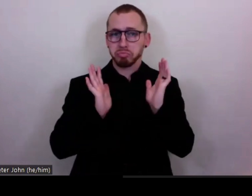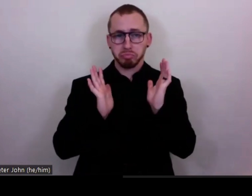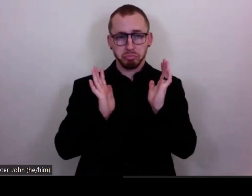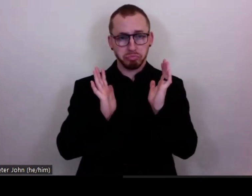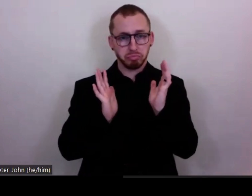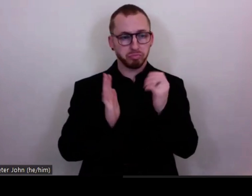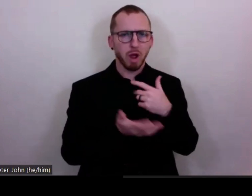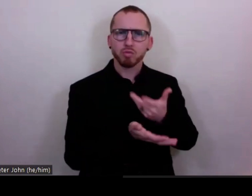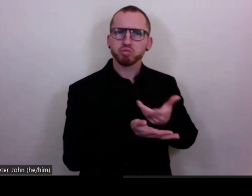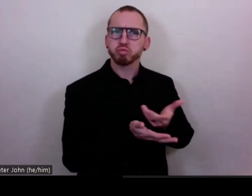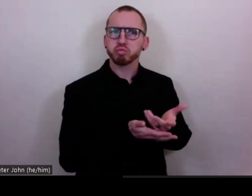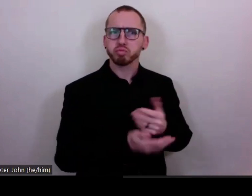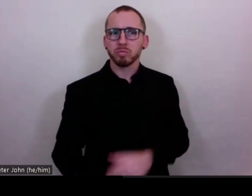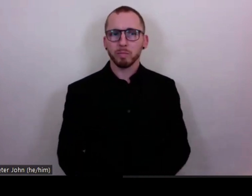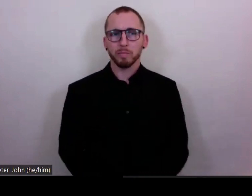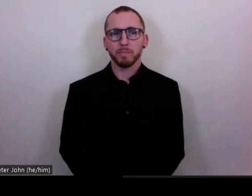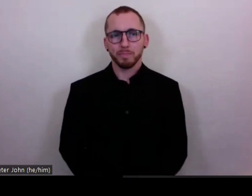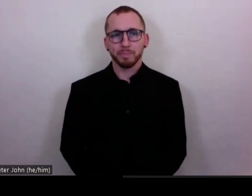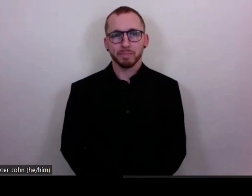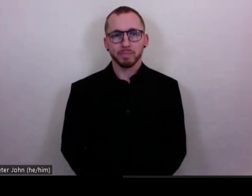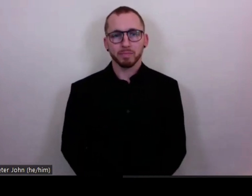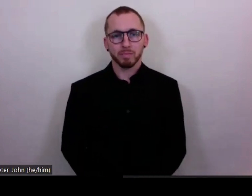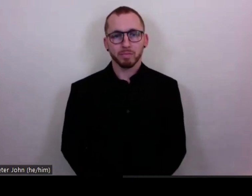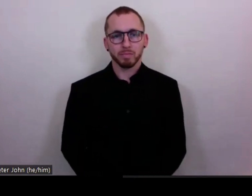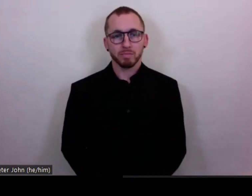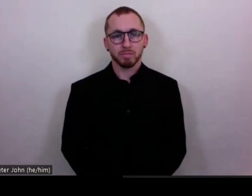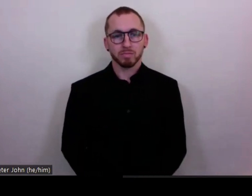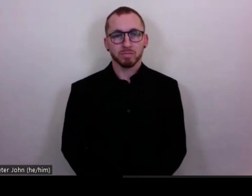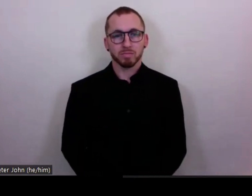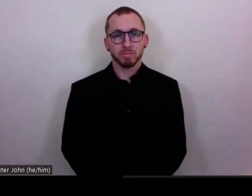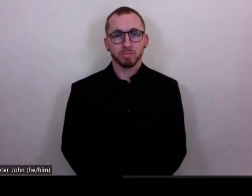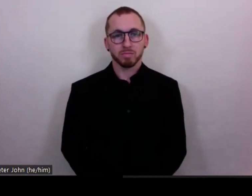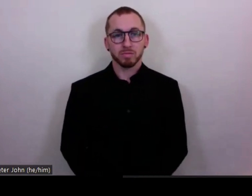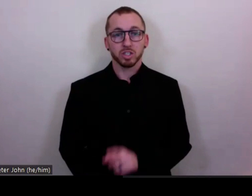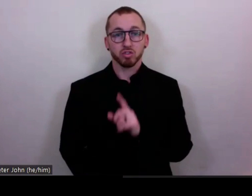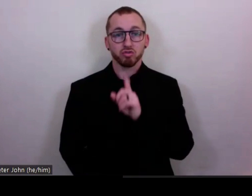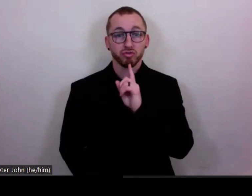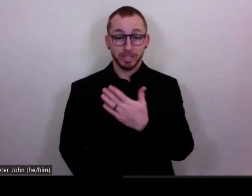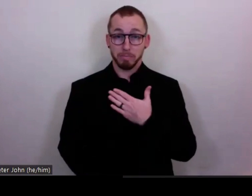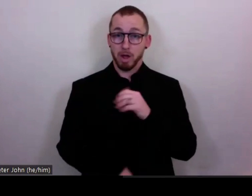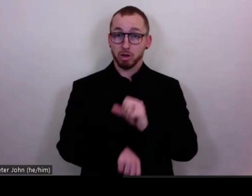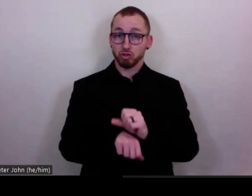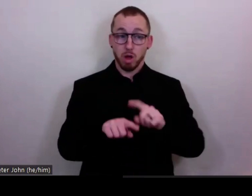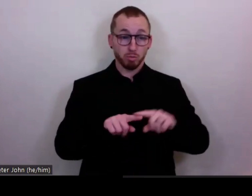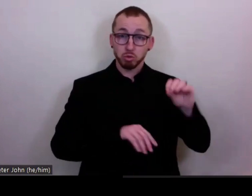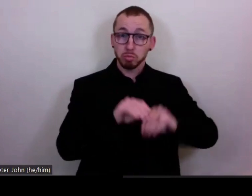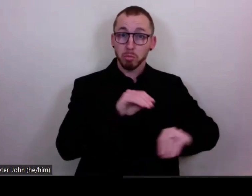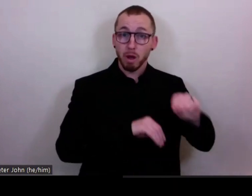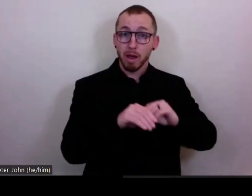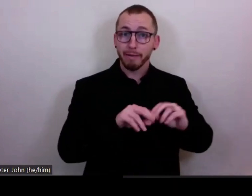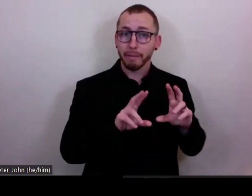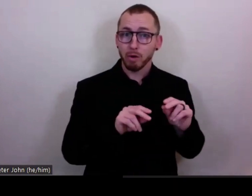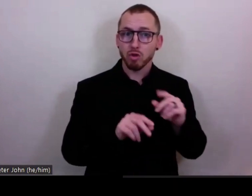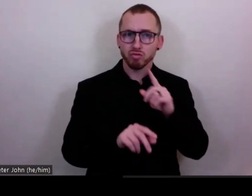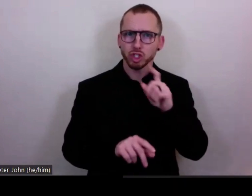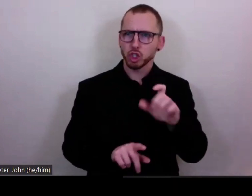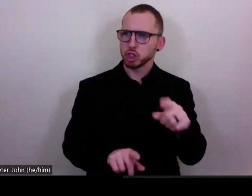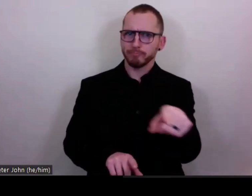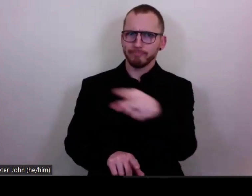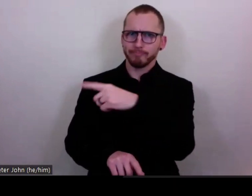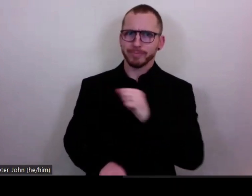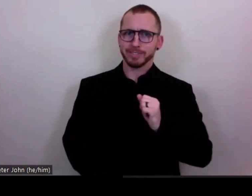has. Should it have been somebody else's job? Yep. Was it my job? Nope. But I did